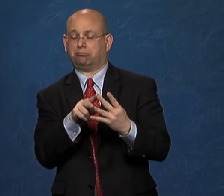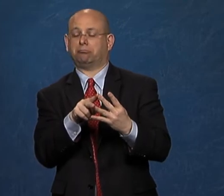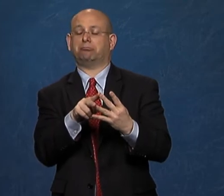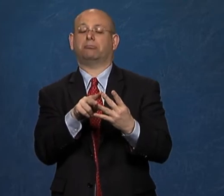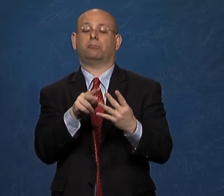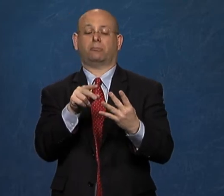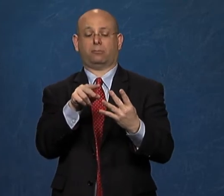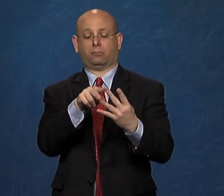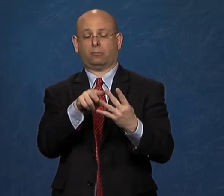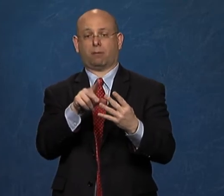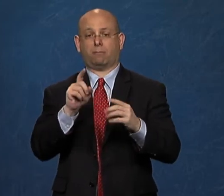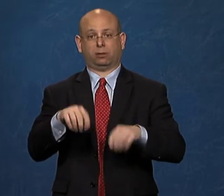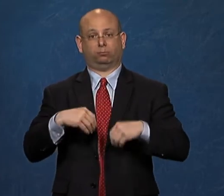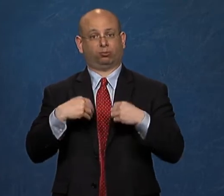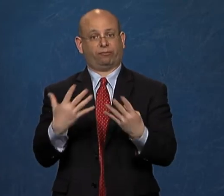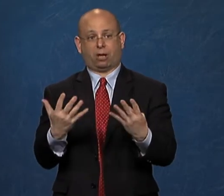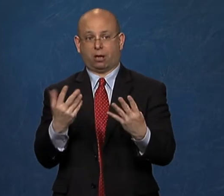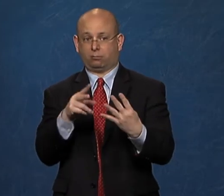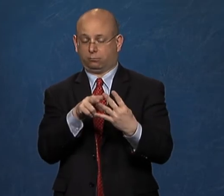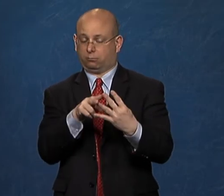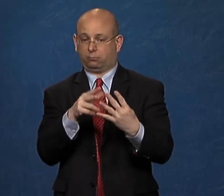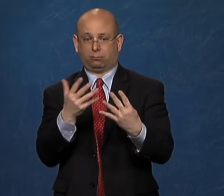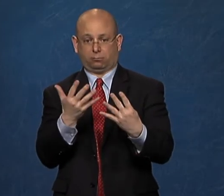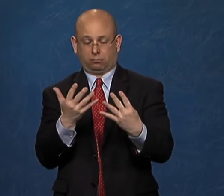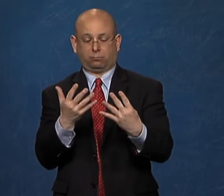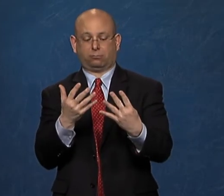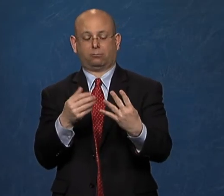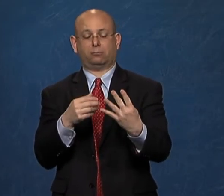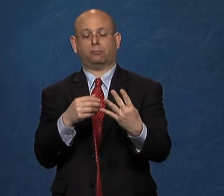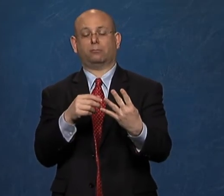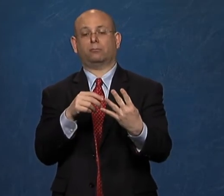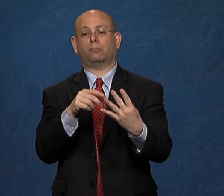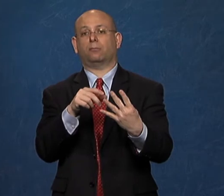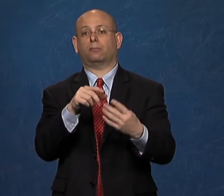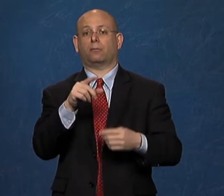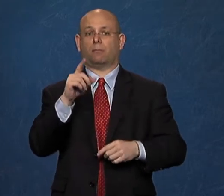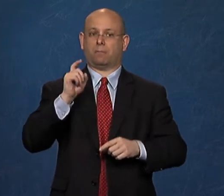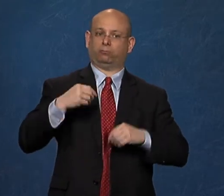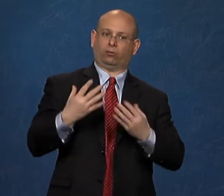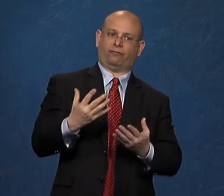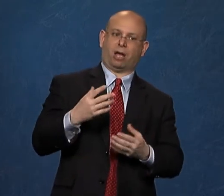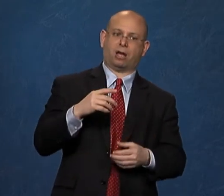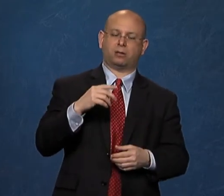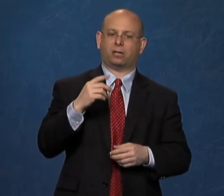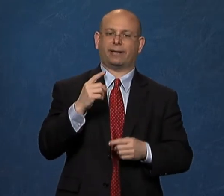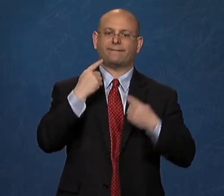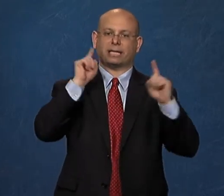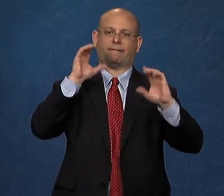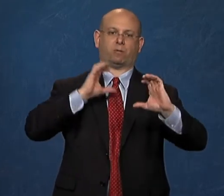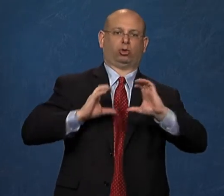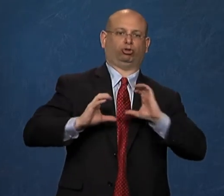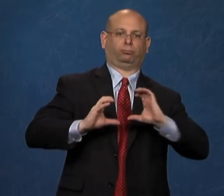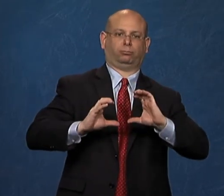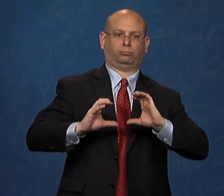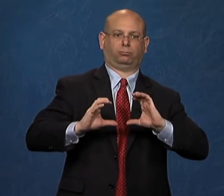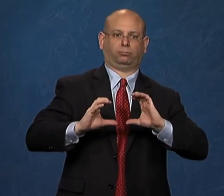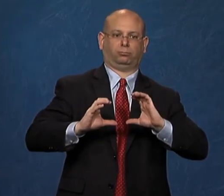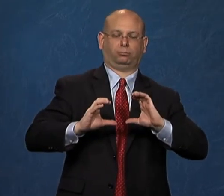is about public entities that are available to the public. The ADA requires that in each of these titles, that effective